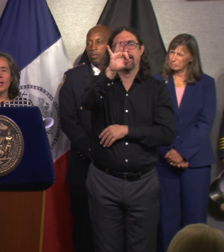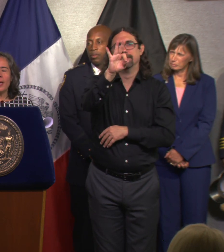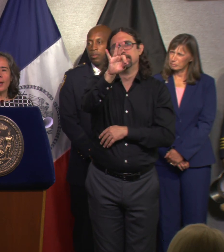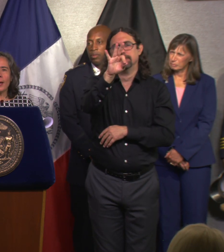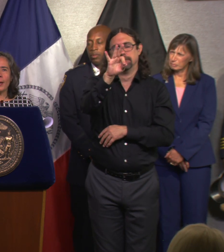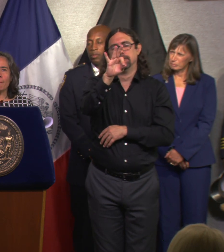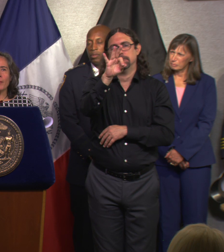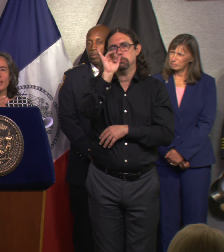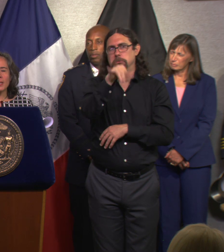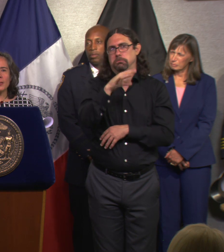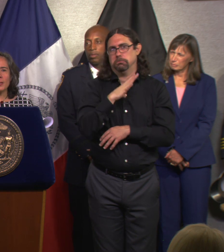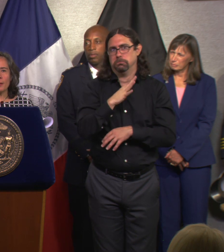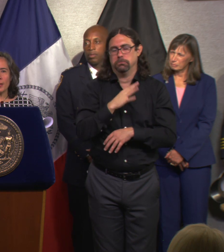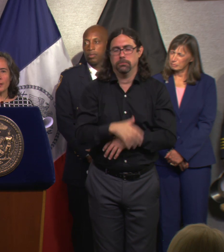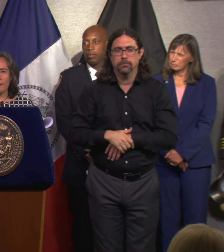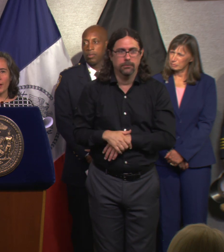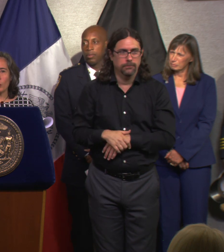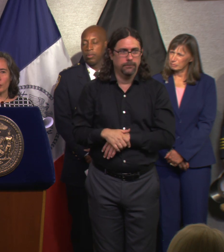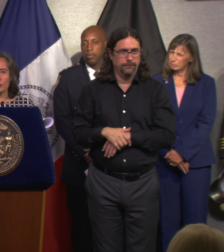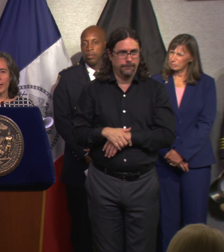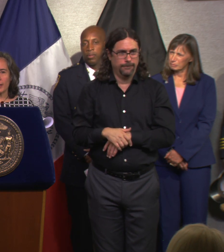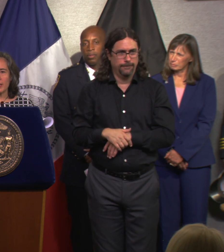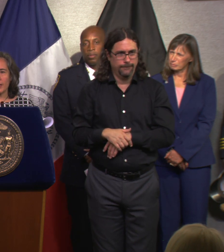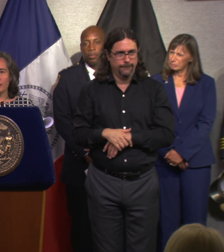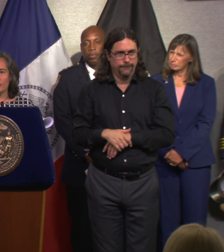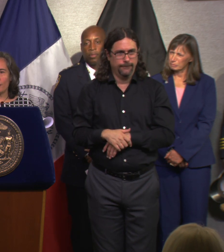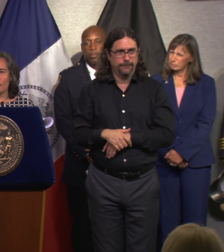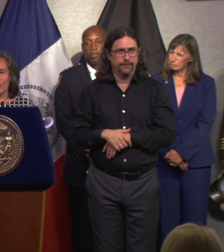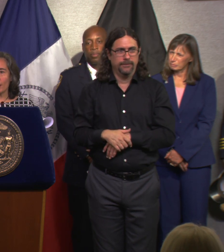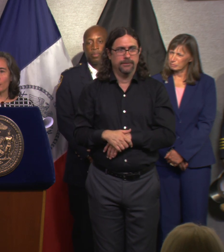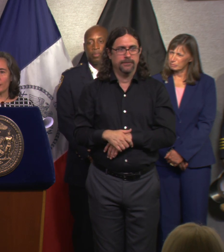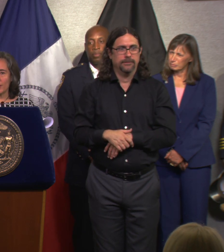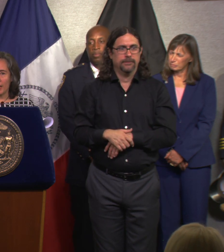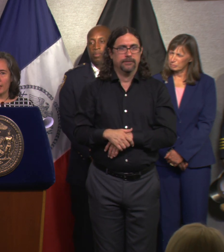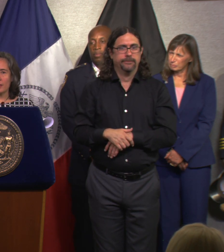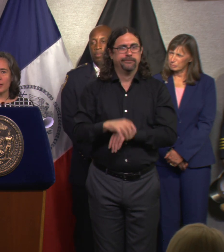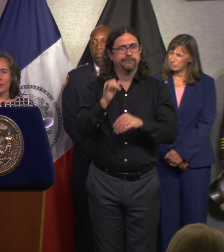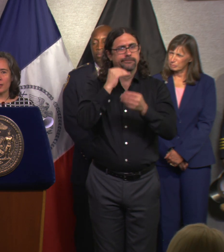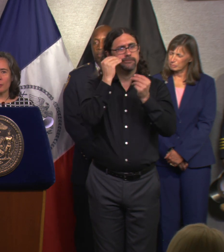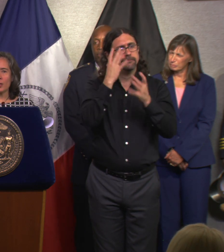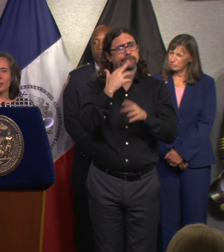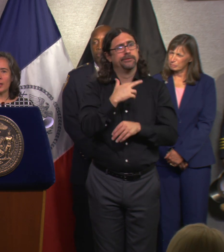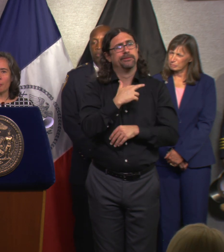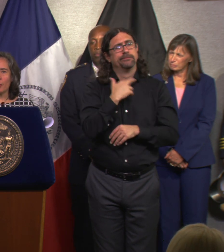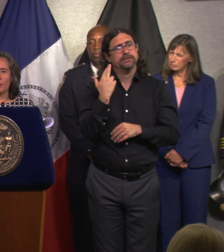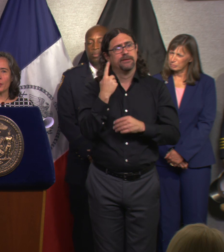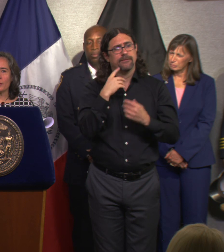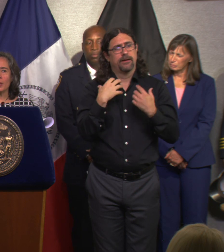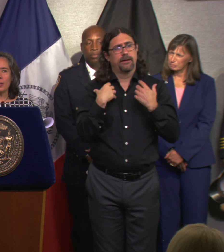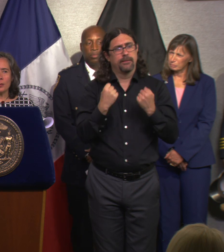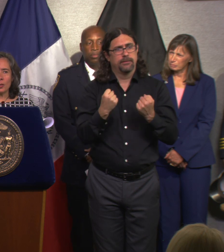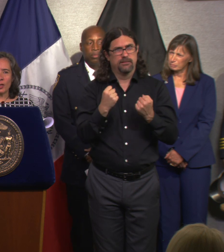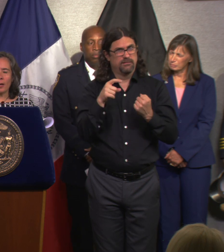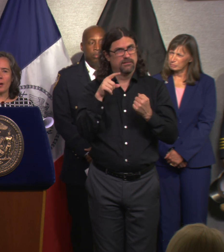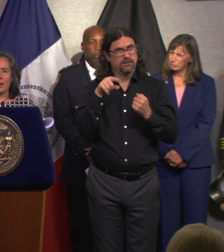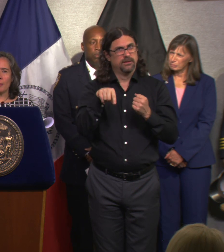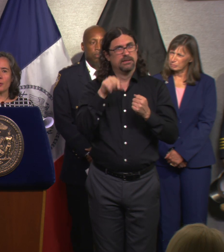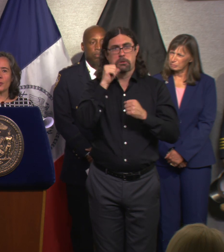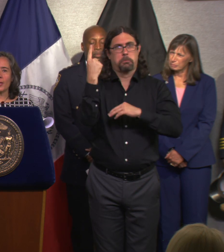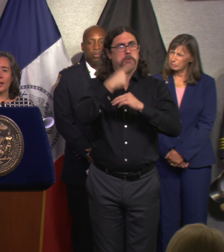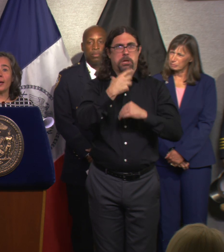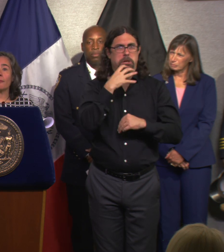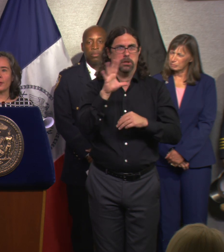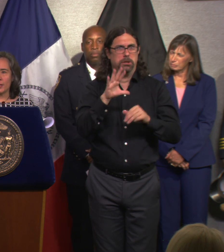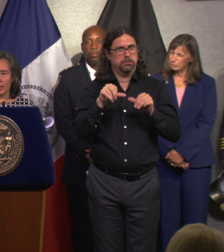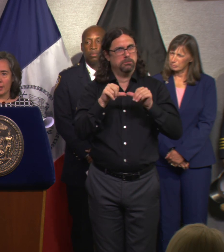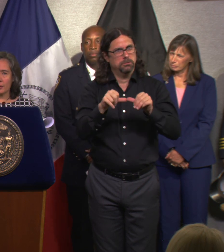risks, since this event will extend for a number of days, it's especially important to check on